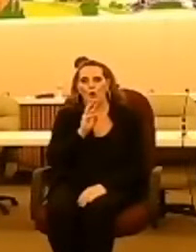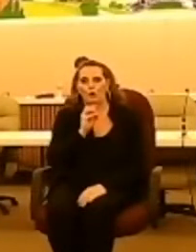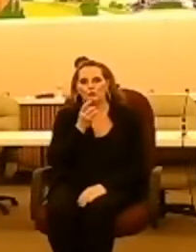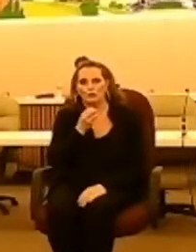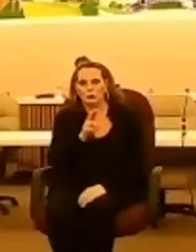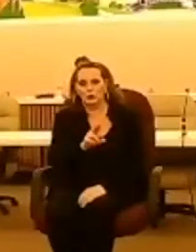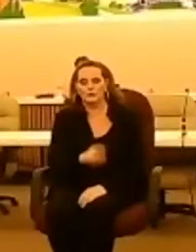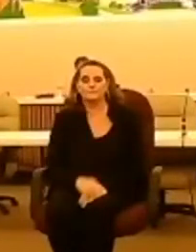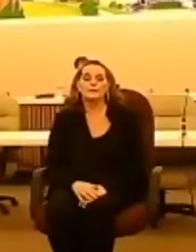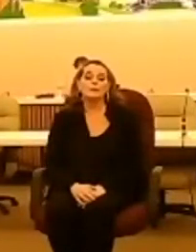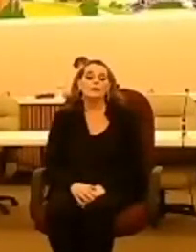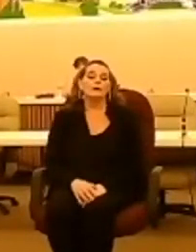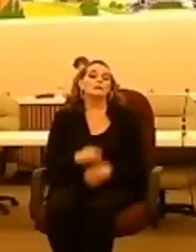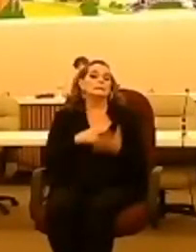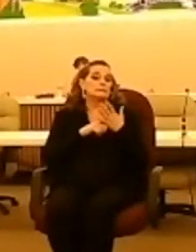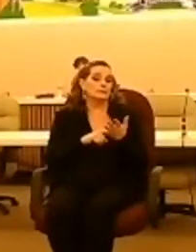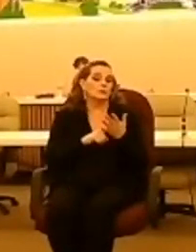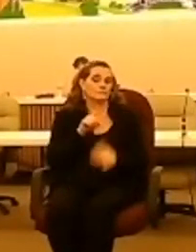Any further discussion?